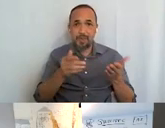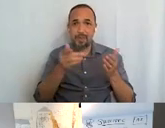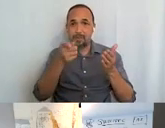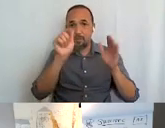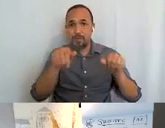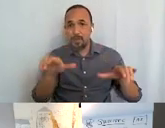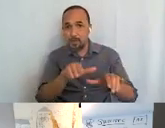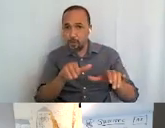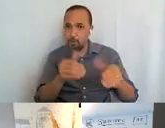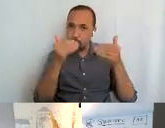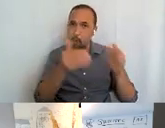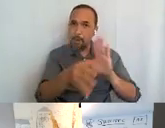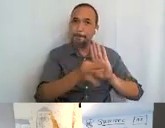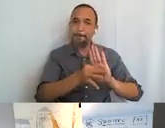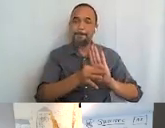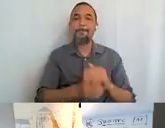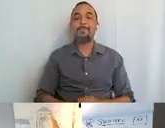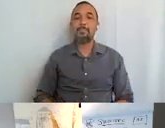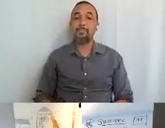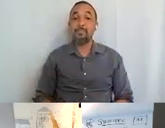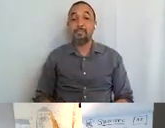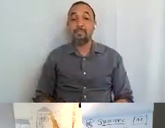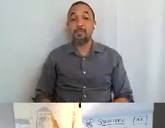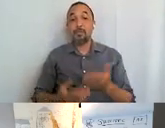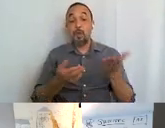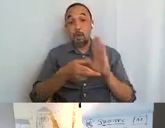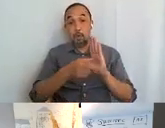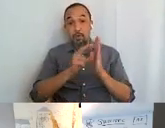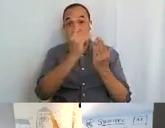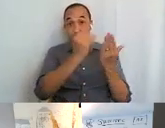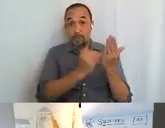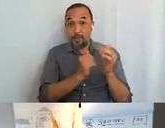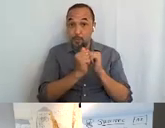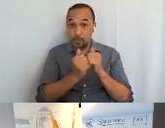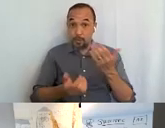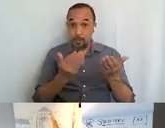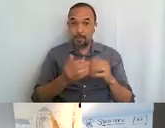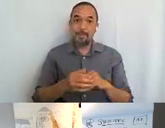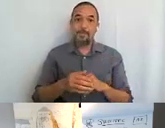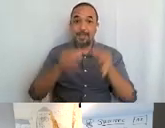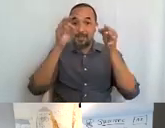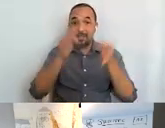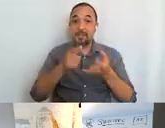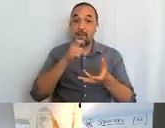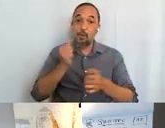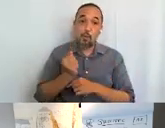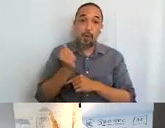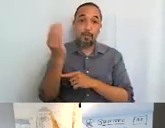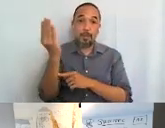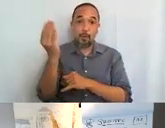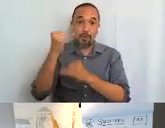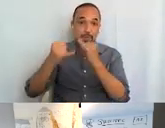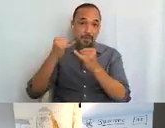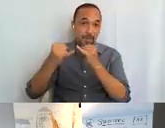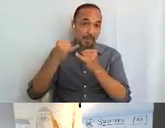So you want to review the item maybe as a team. If you do, who uploads the final version of that submission? You